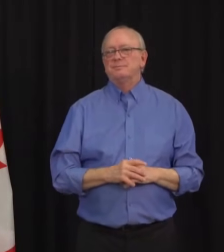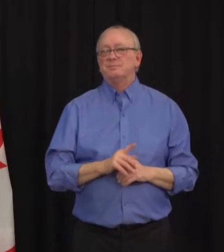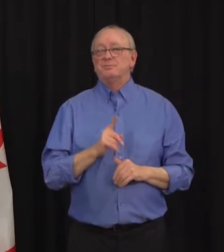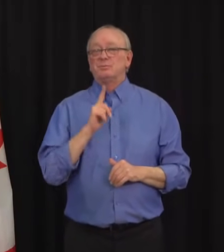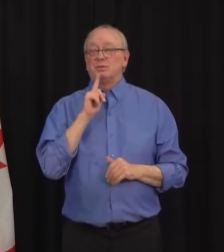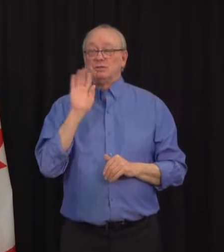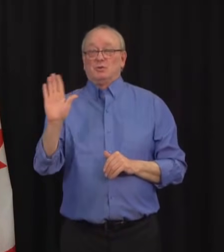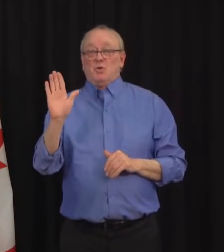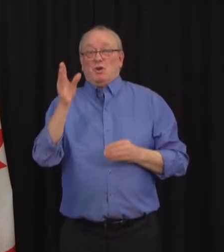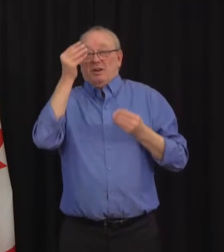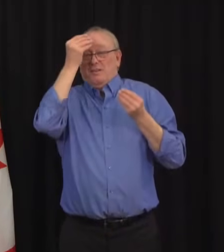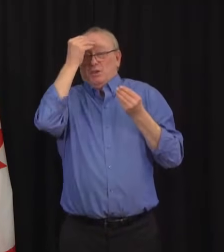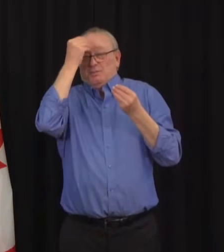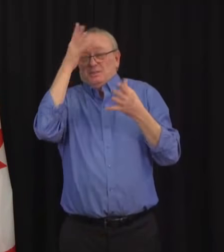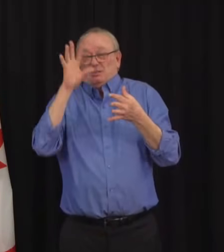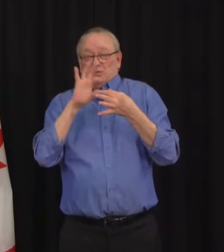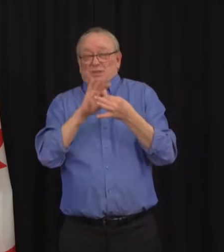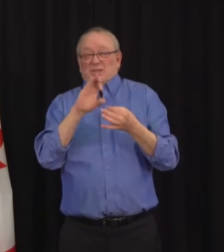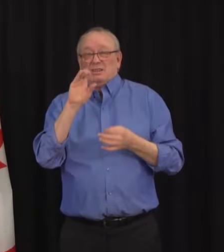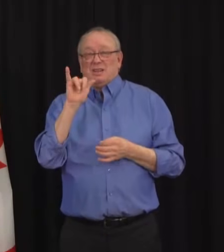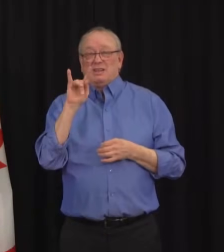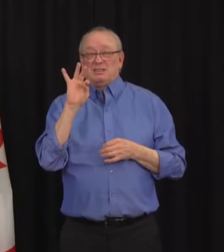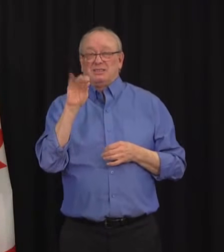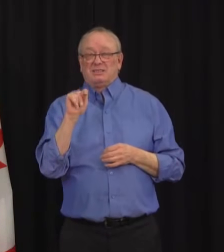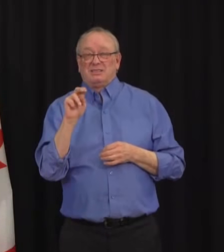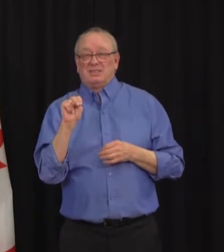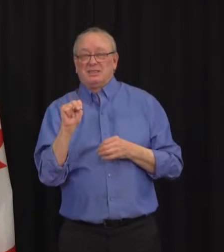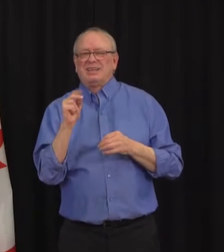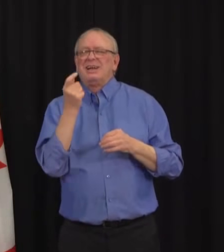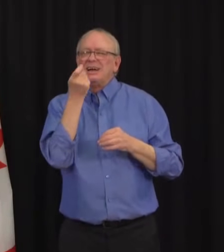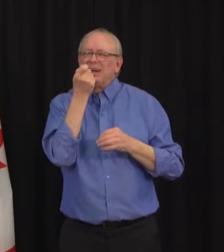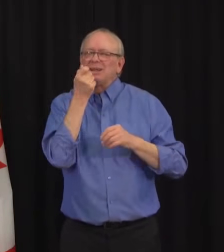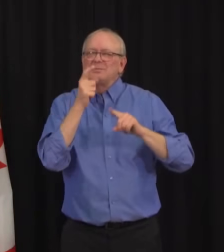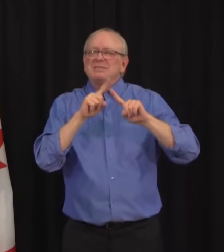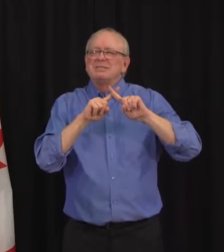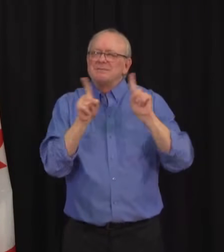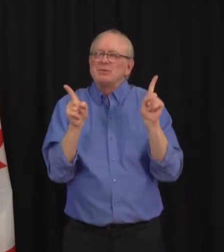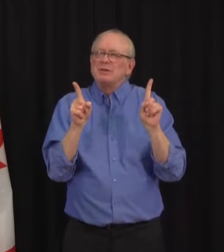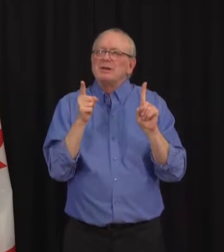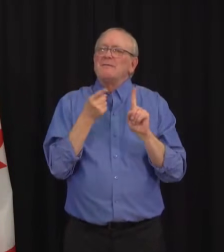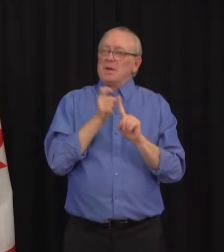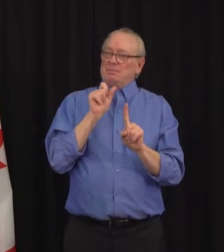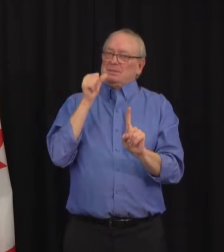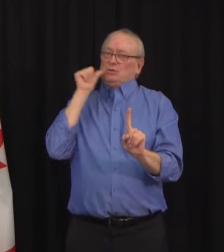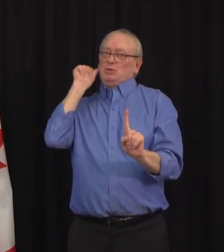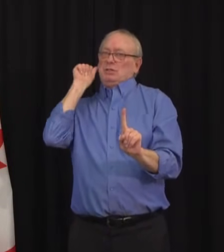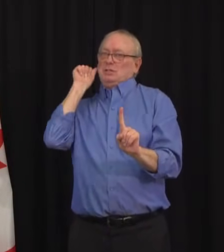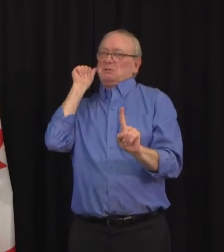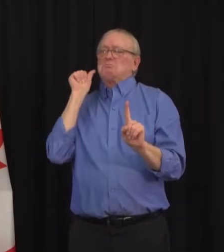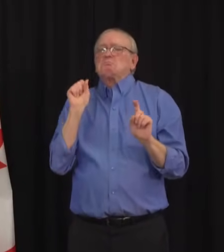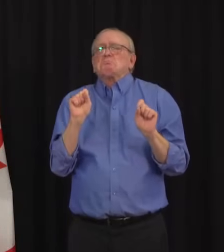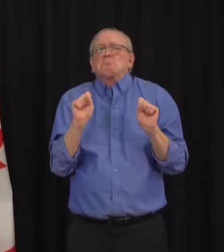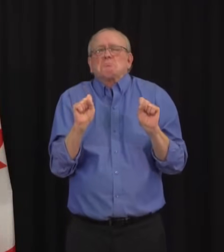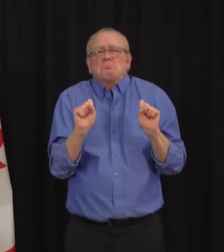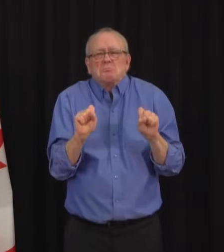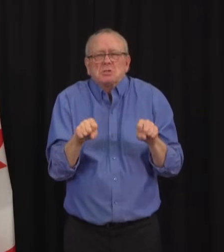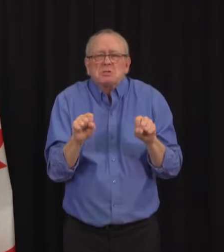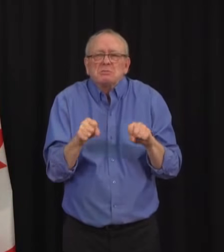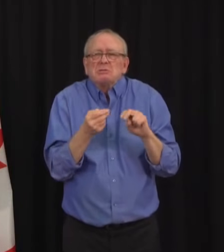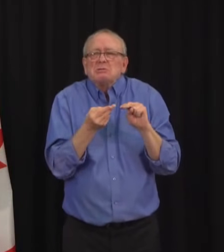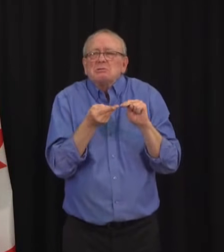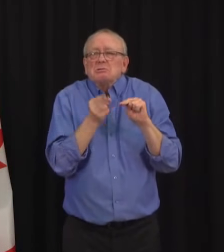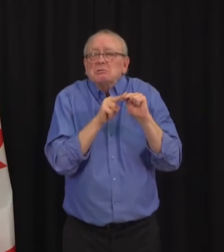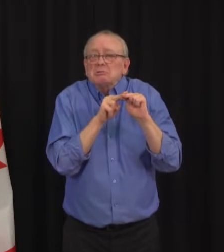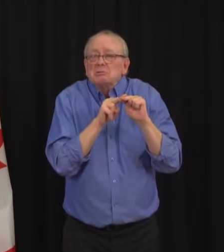yesterday, so it's possible that there may have been a change, but the number I have is 75 cases in